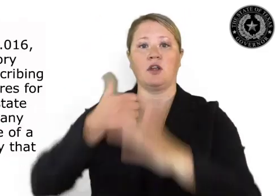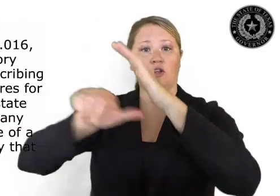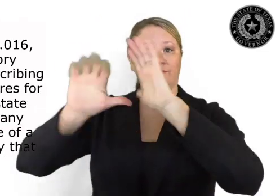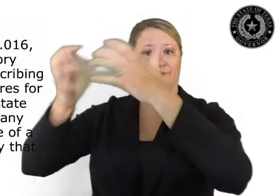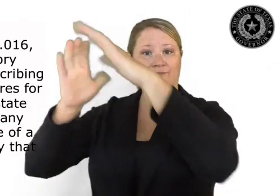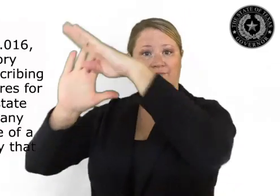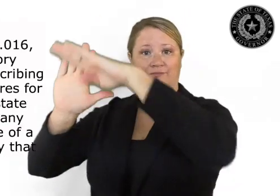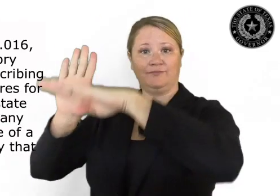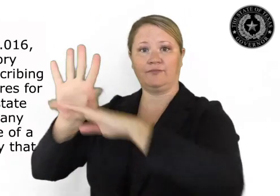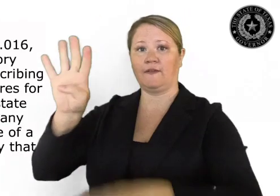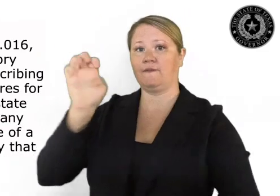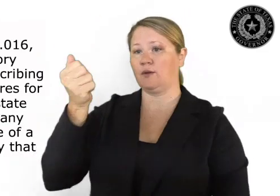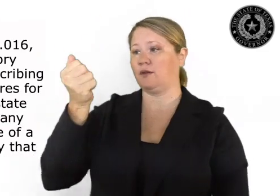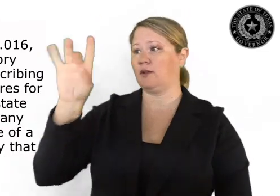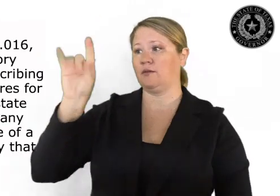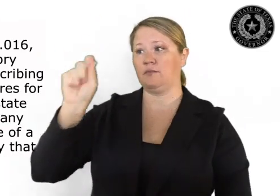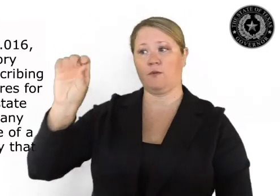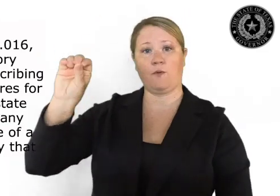Pursuant to Section